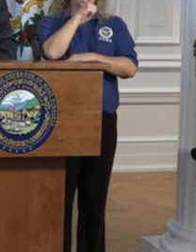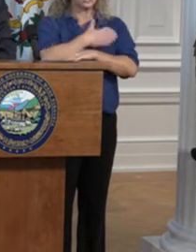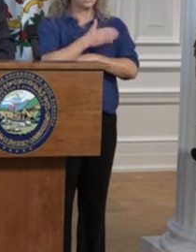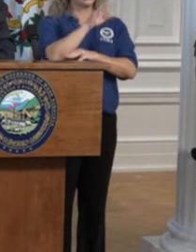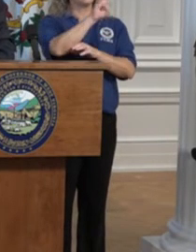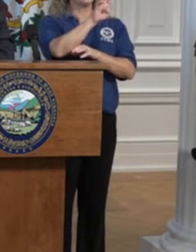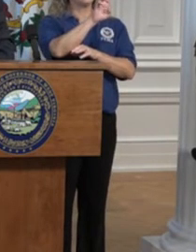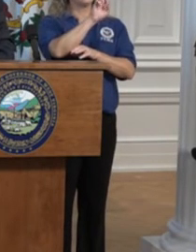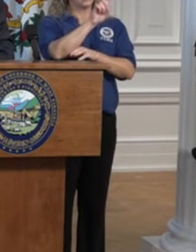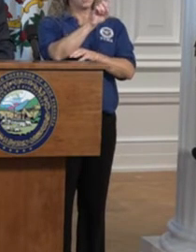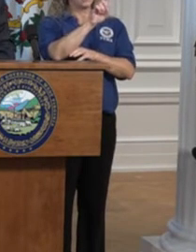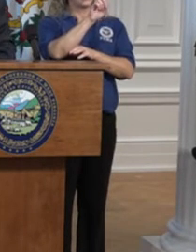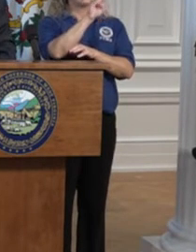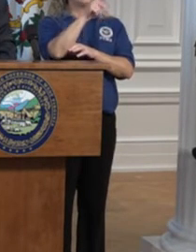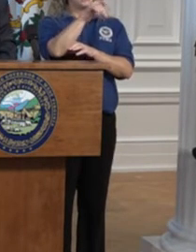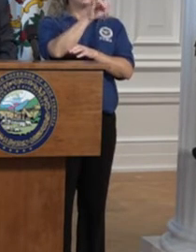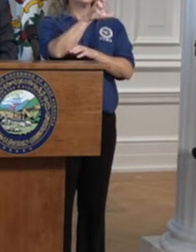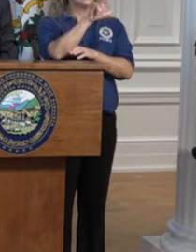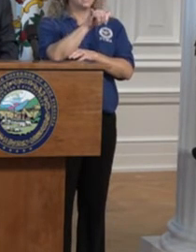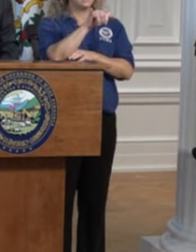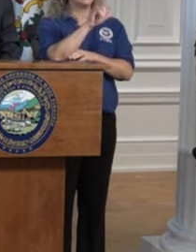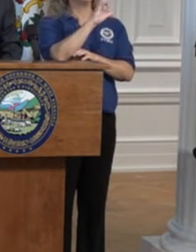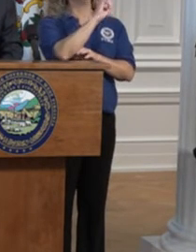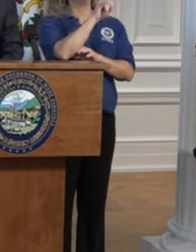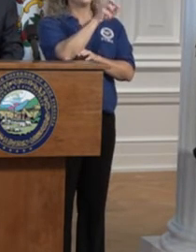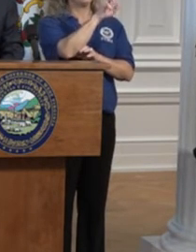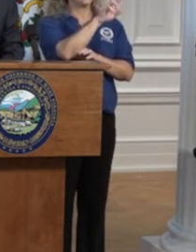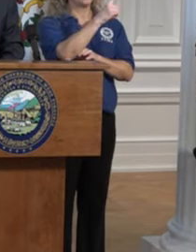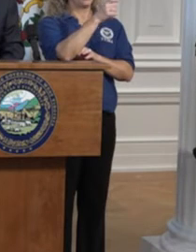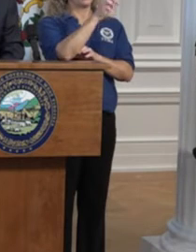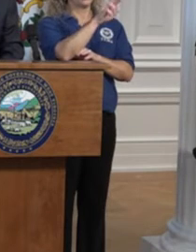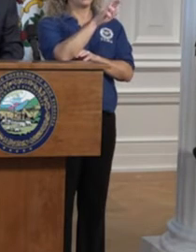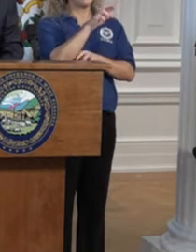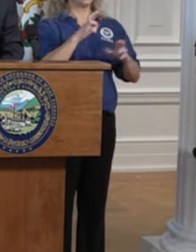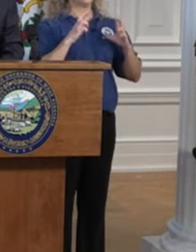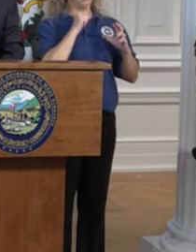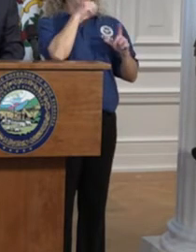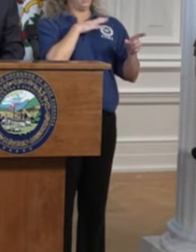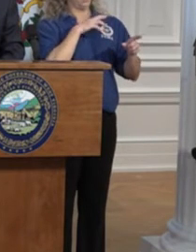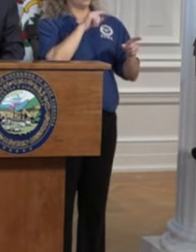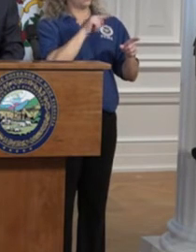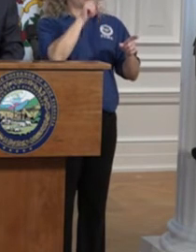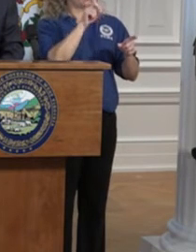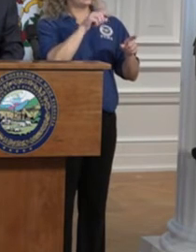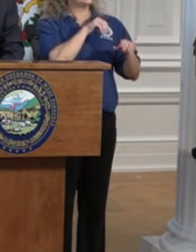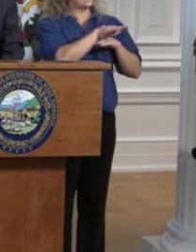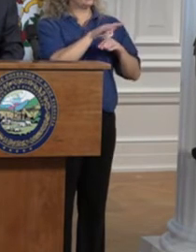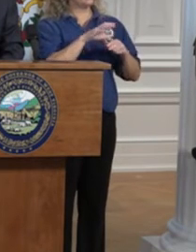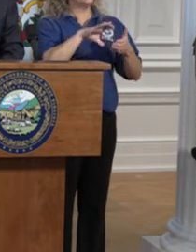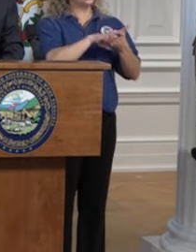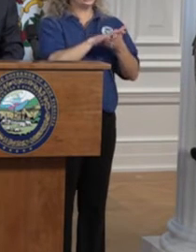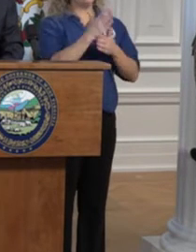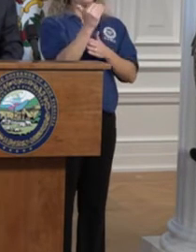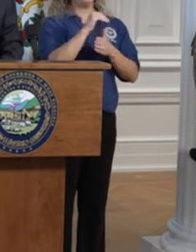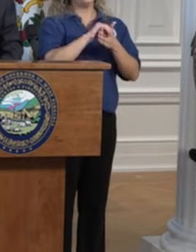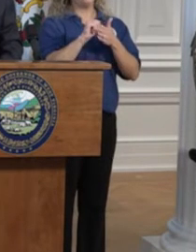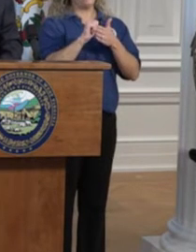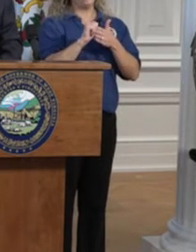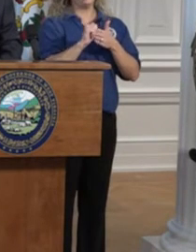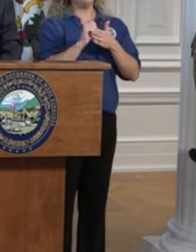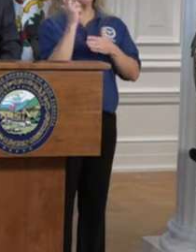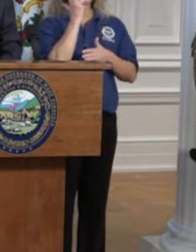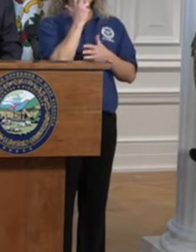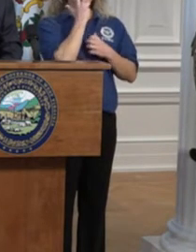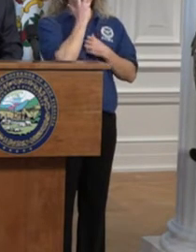Brad Paisley and Jennifer Gardner, to the retired lady from North Dakota who sent her check for $15, people